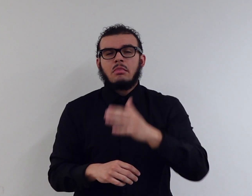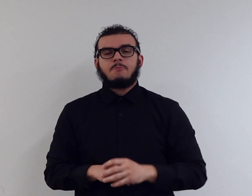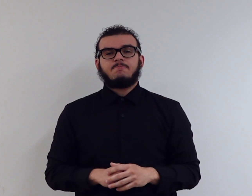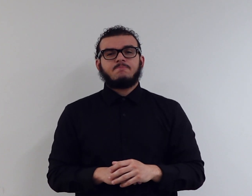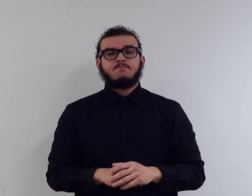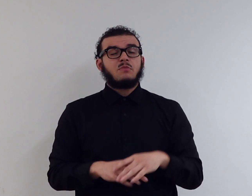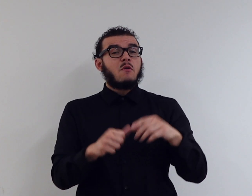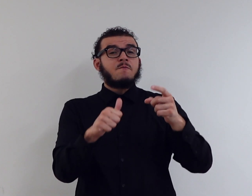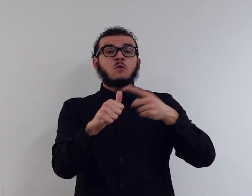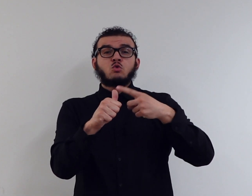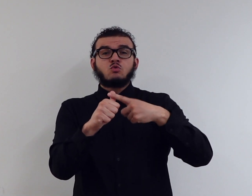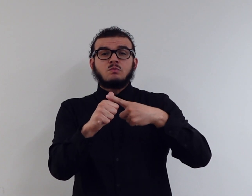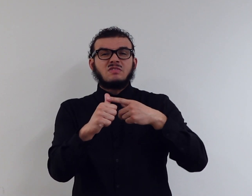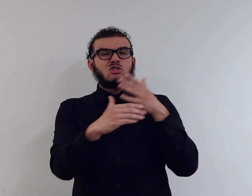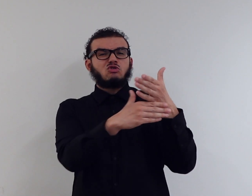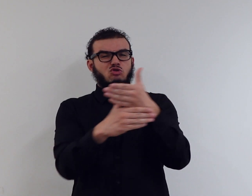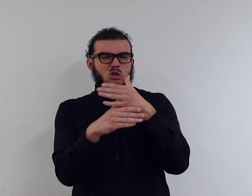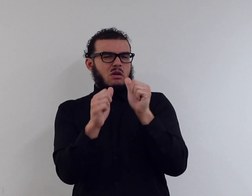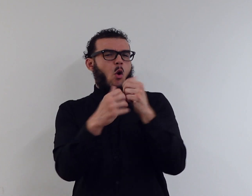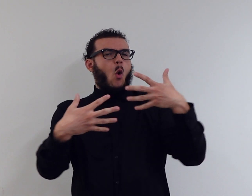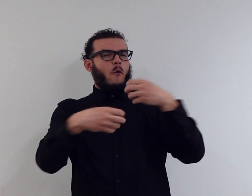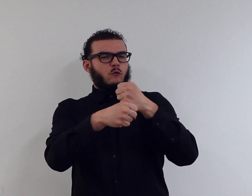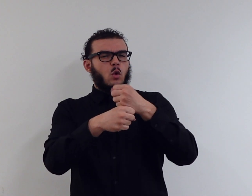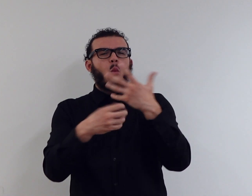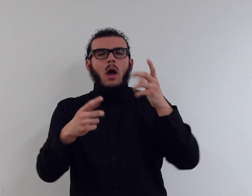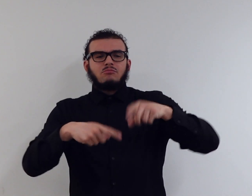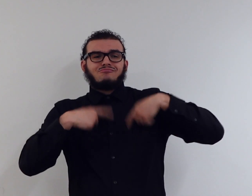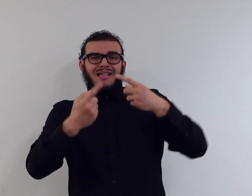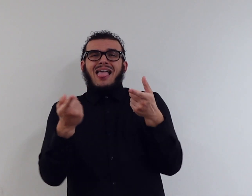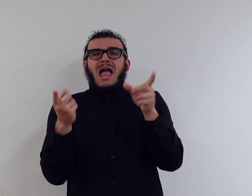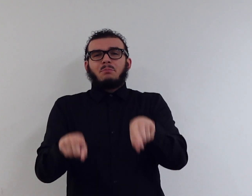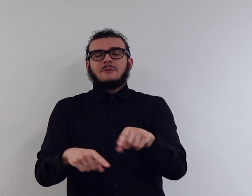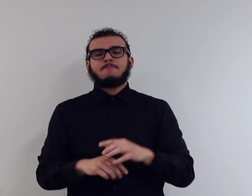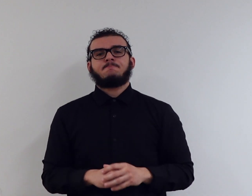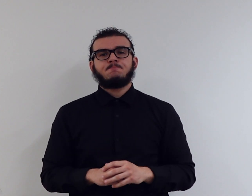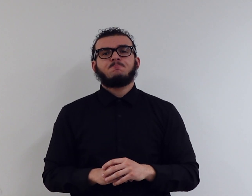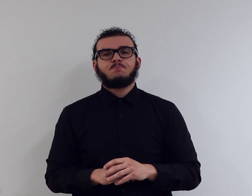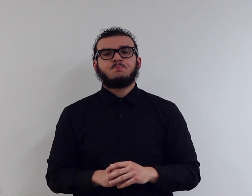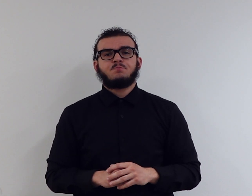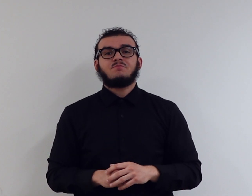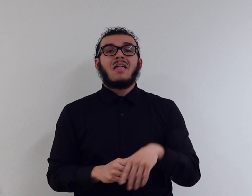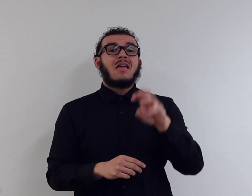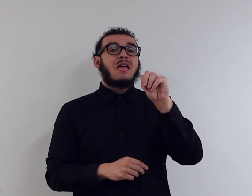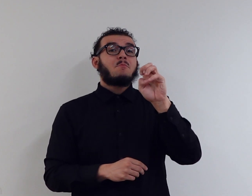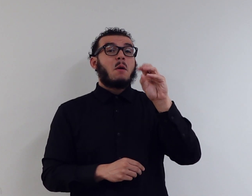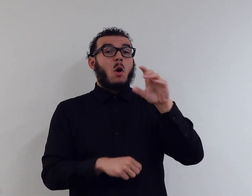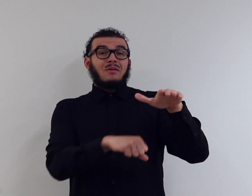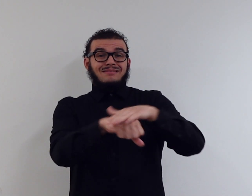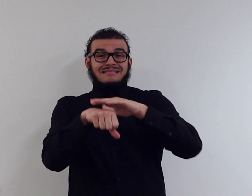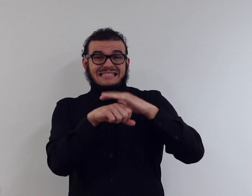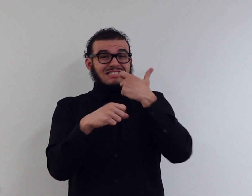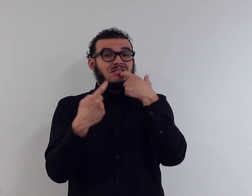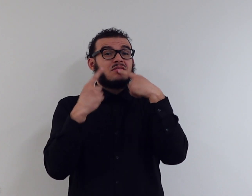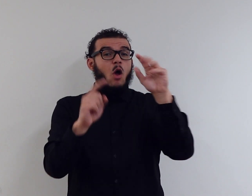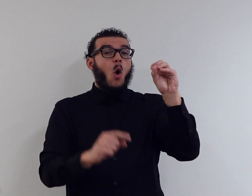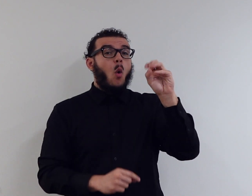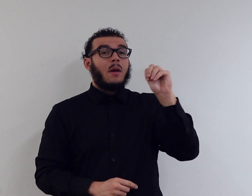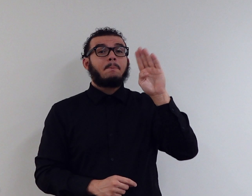First, we want to share an overview of what has happened so far. The memo issued by OMB yesterday used